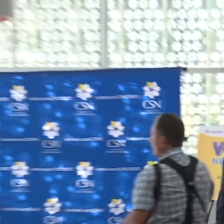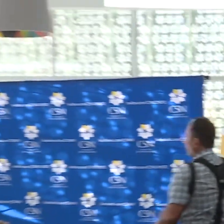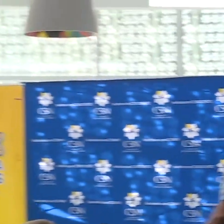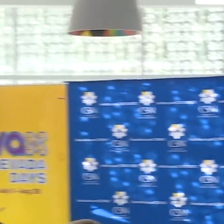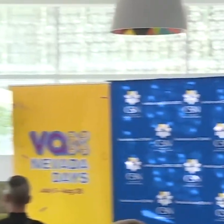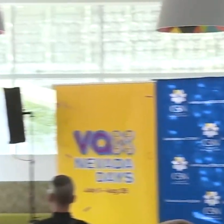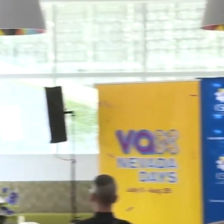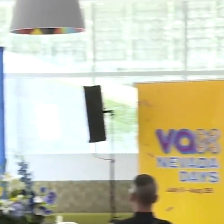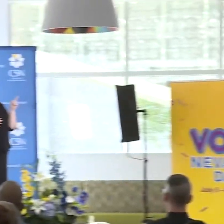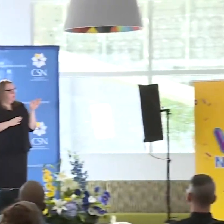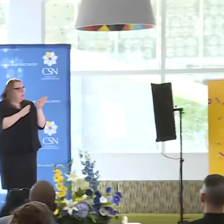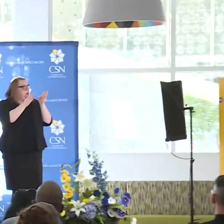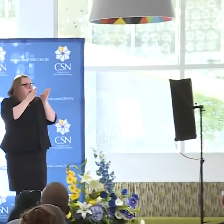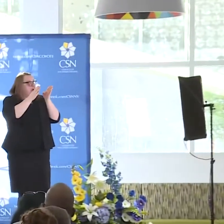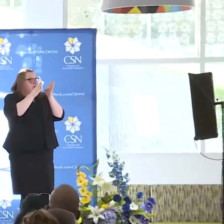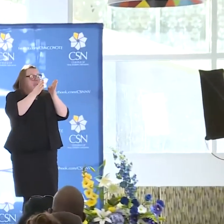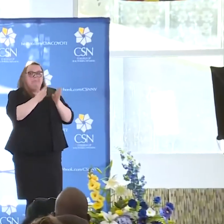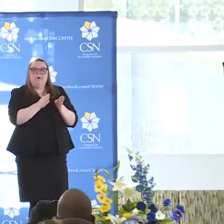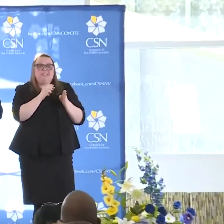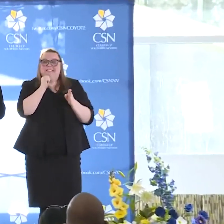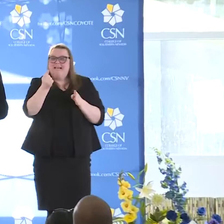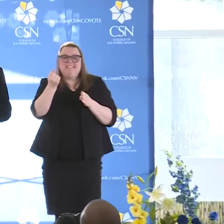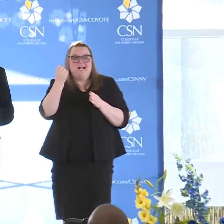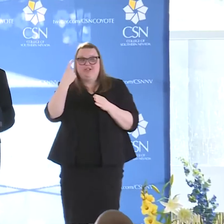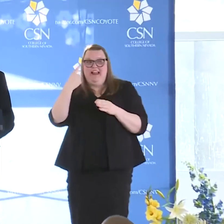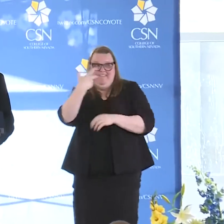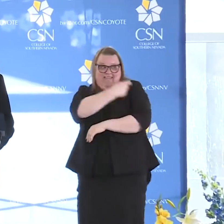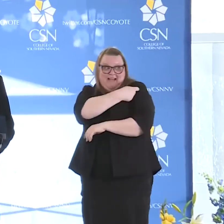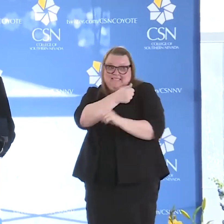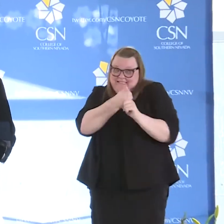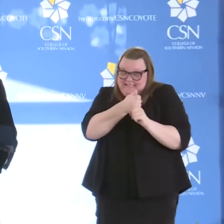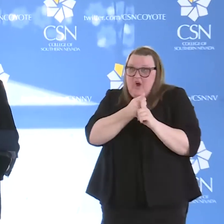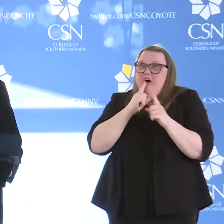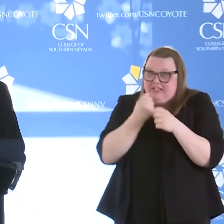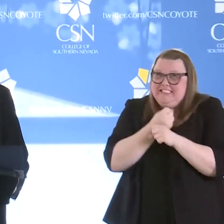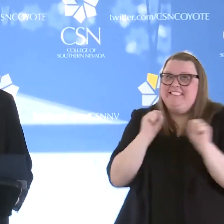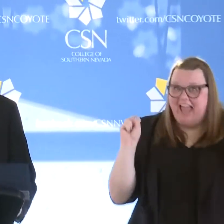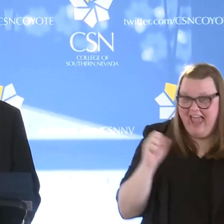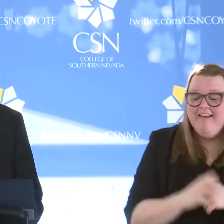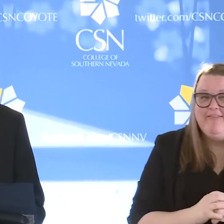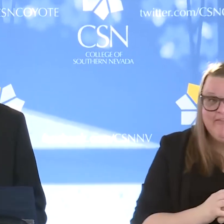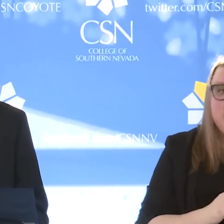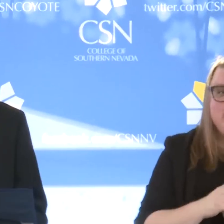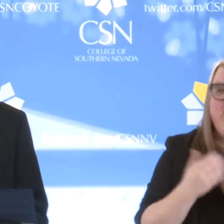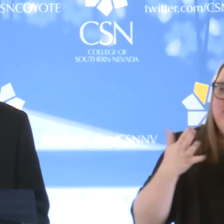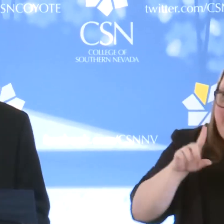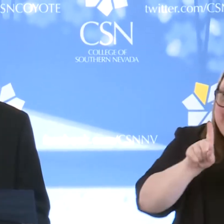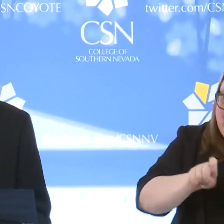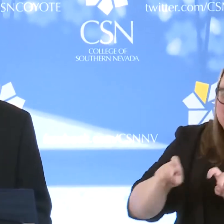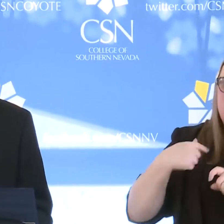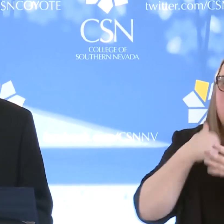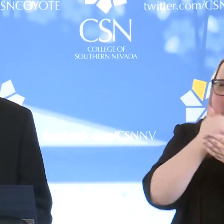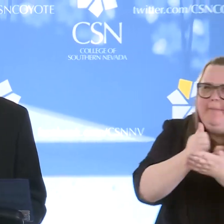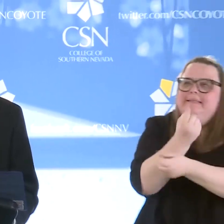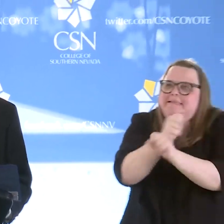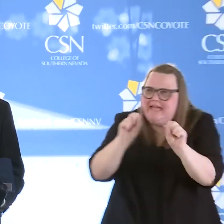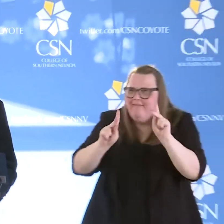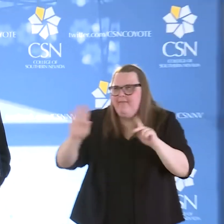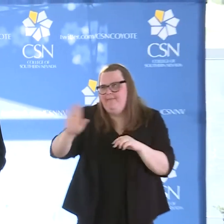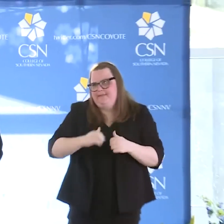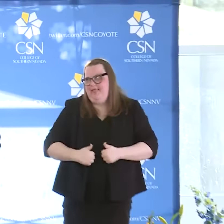There's an individual that doesn't understand that the vaccines are totally safe. They've been tested, and we're helping save lives, which is what we're